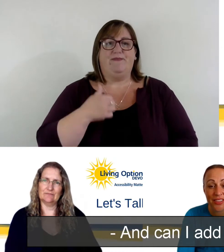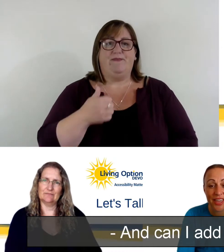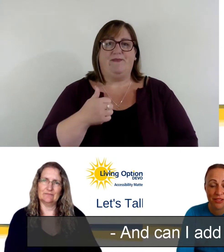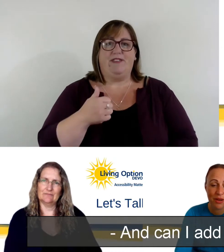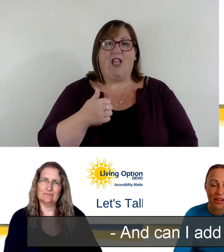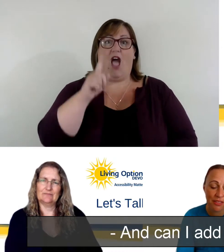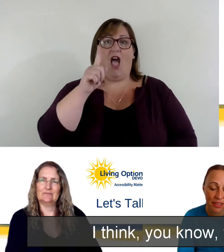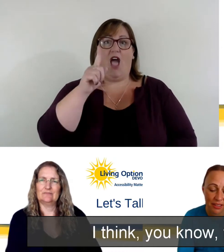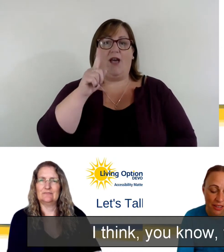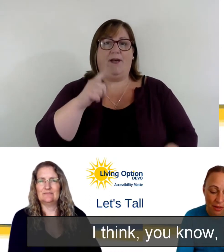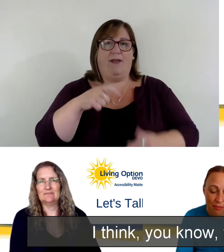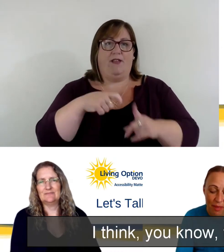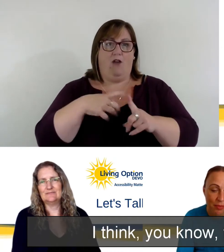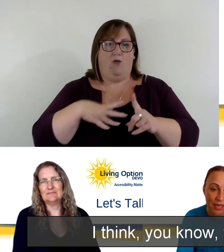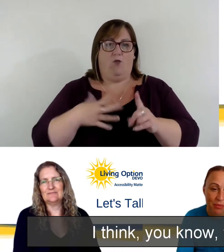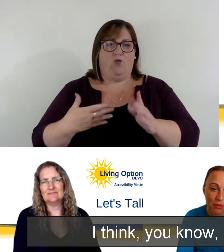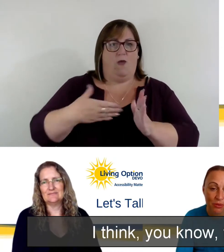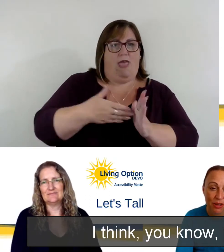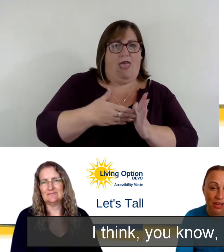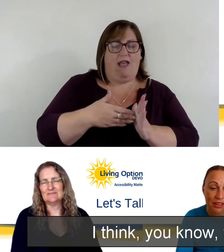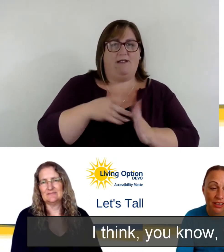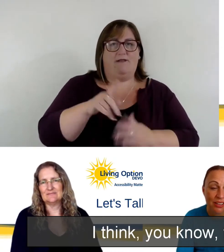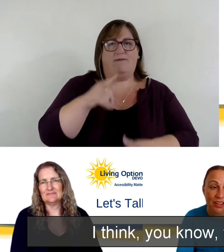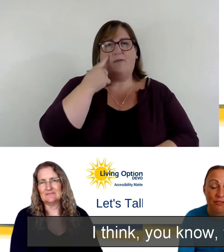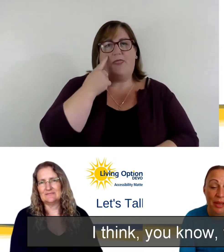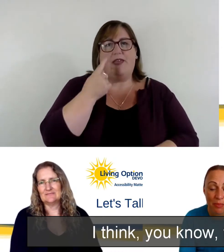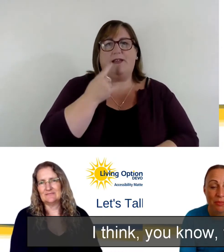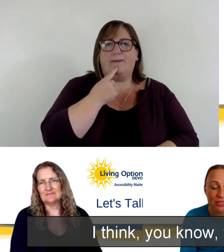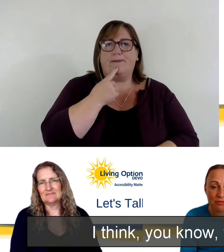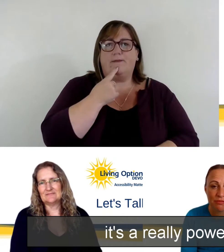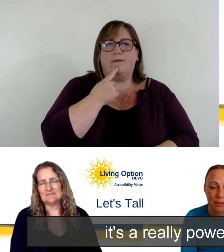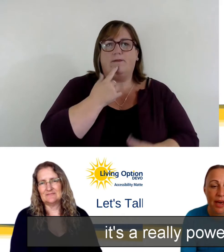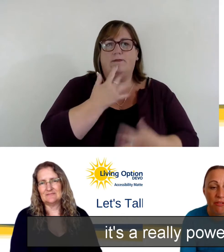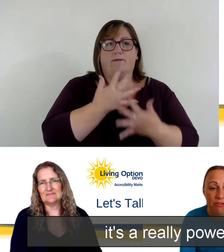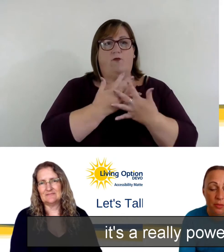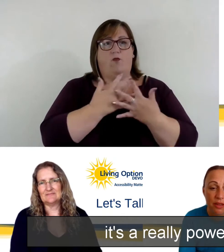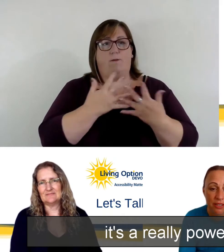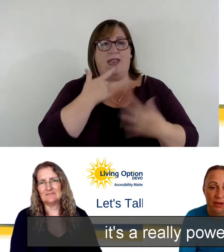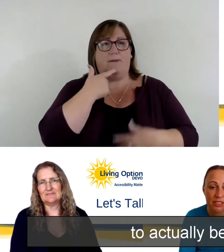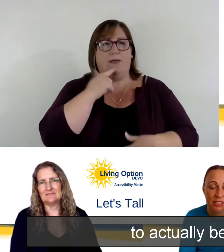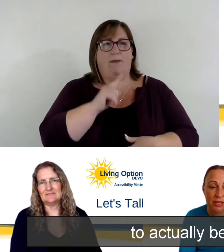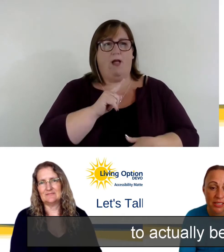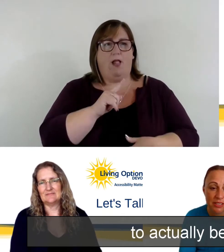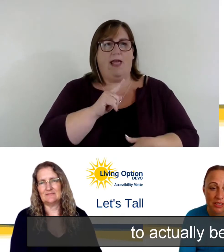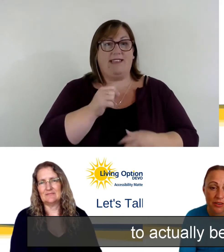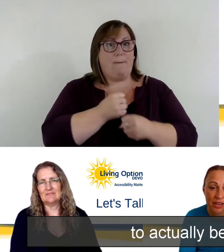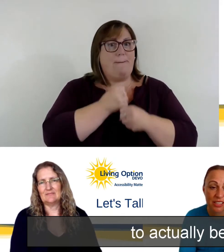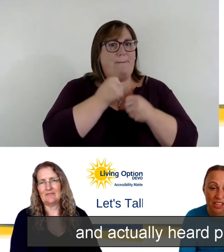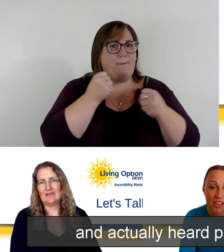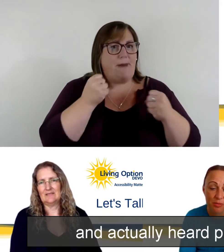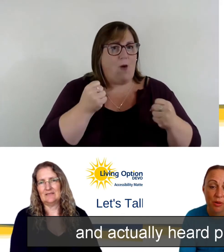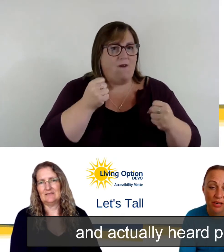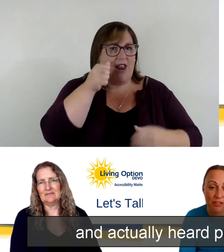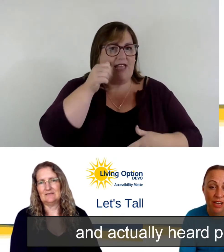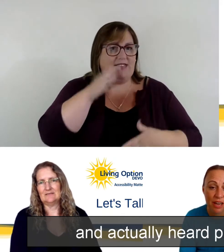And can I add there as well, I think many people, for many people it's a really powerful experience to actually be listened to and